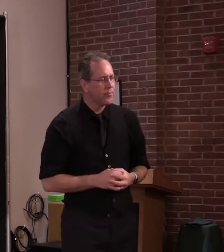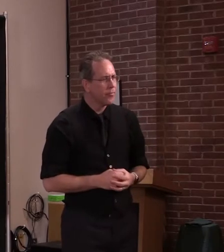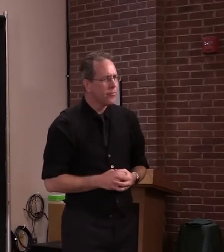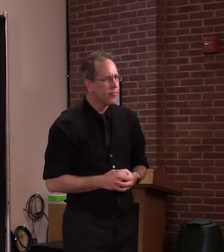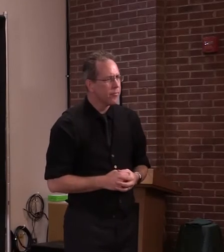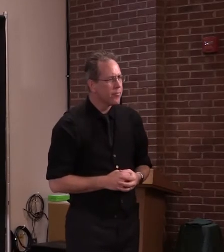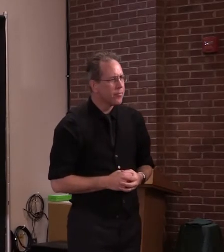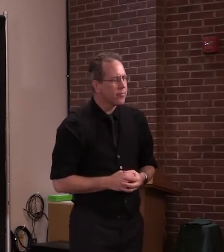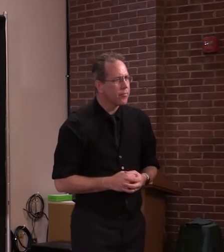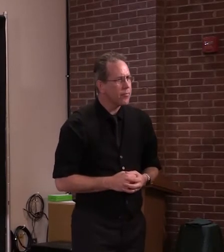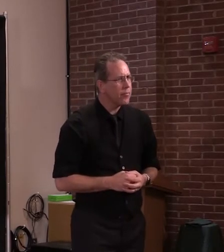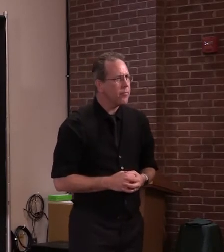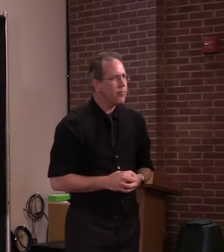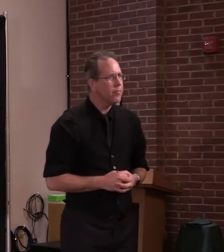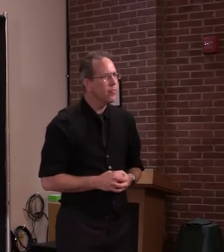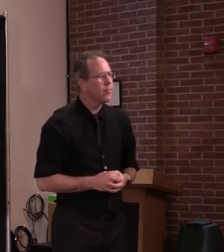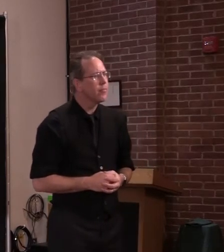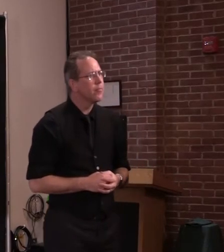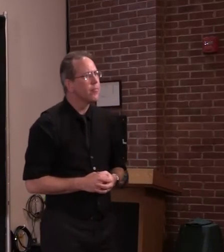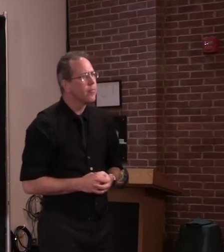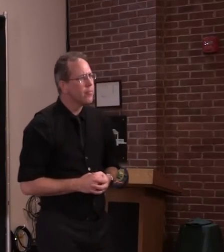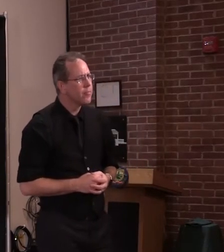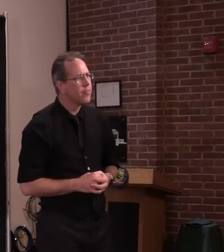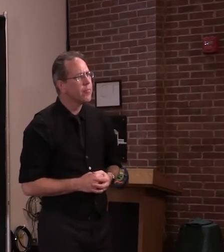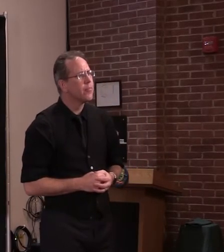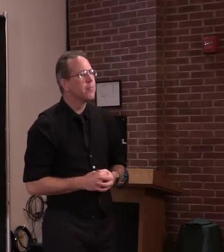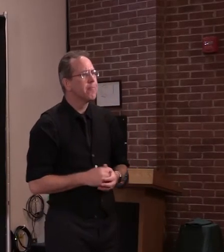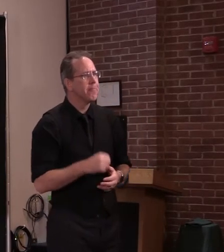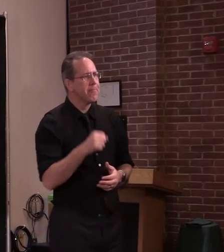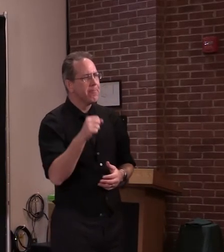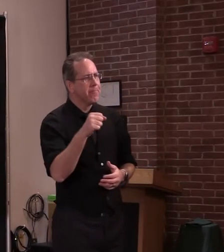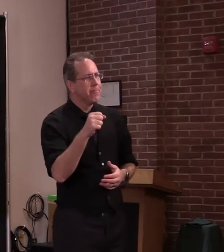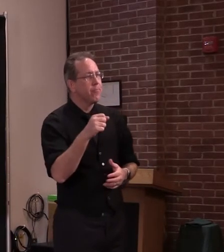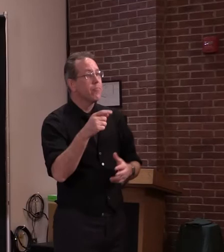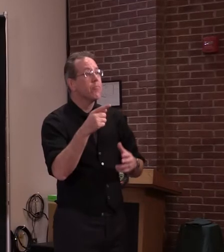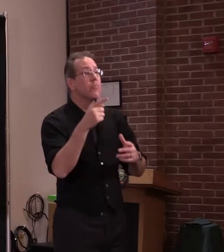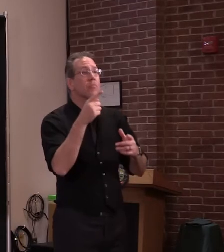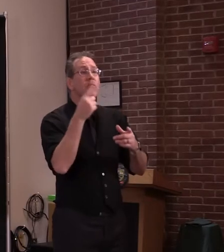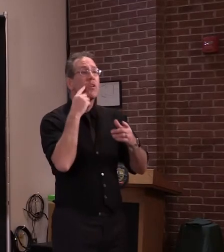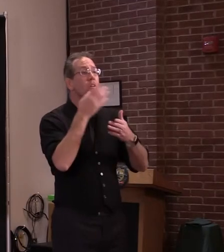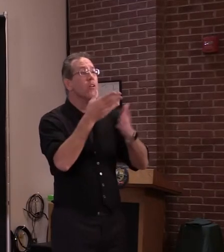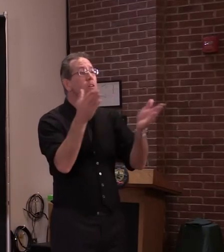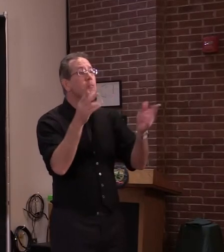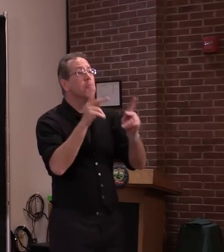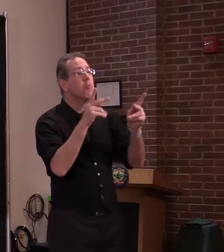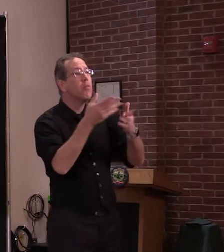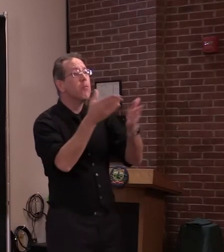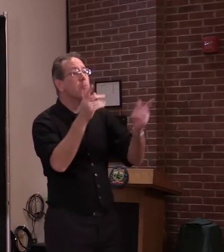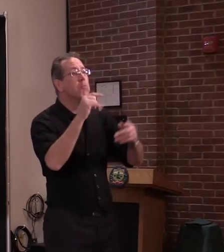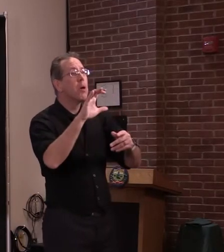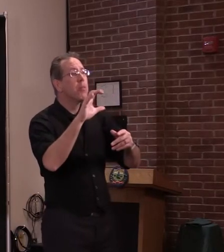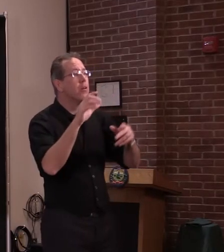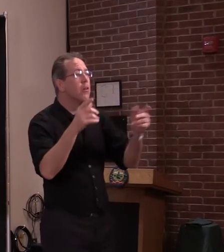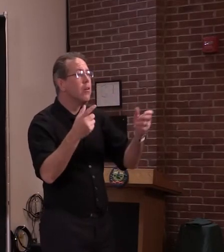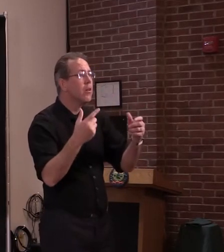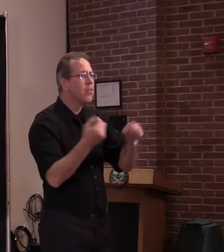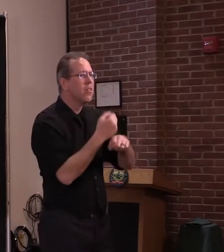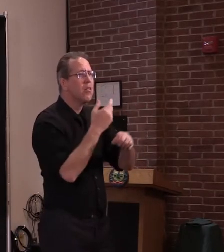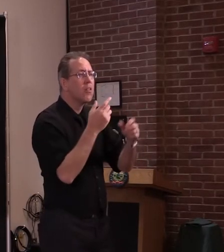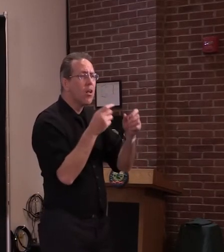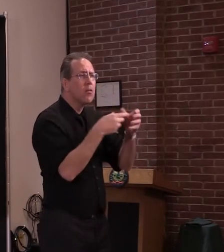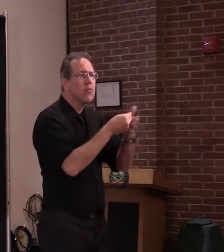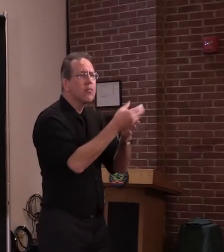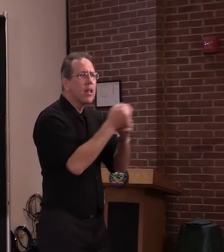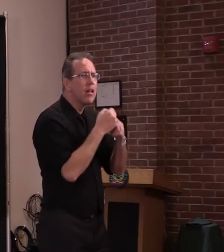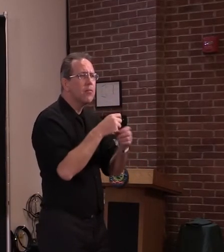As the governor mentioned, the availability for the general public is primarily through pharmacies, or you can order online